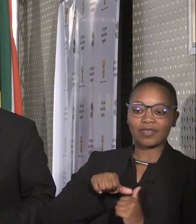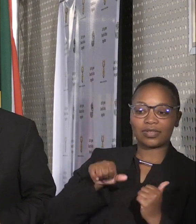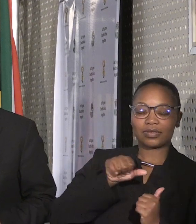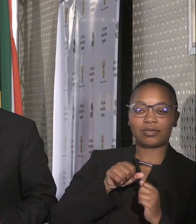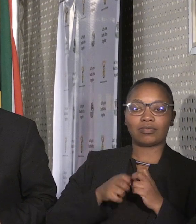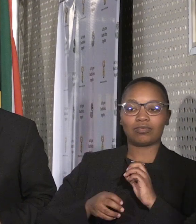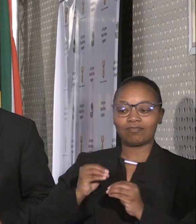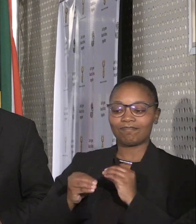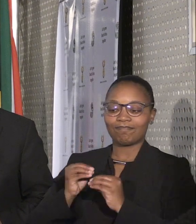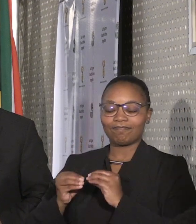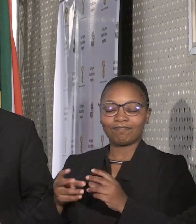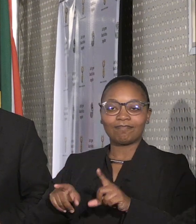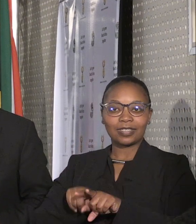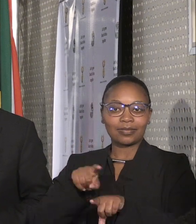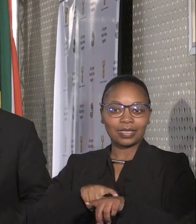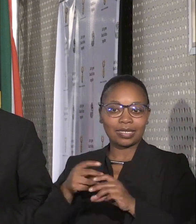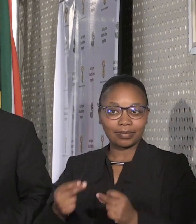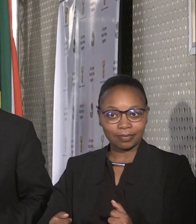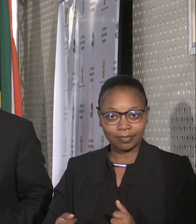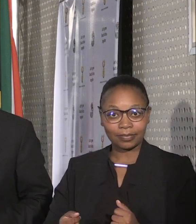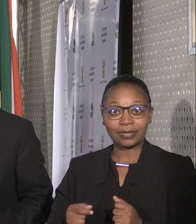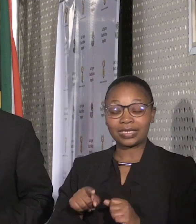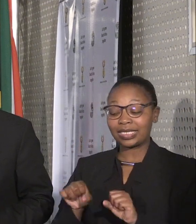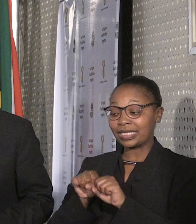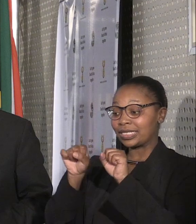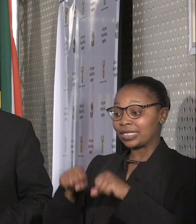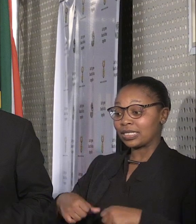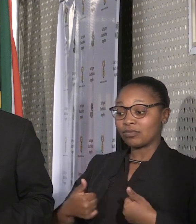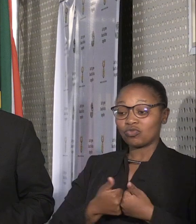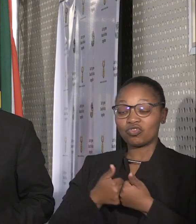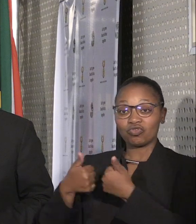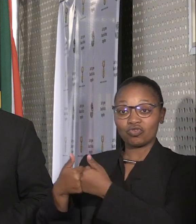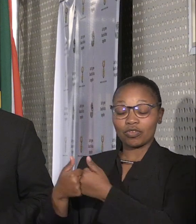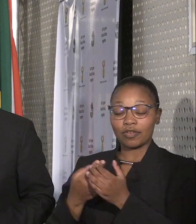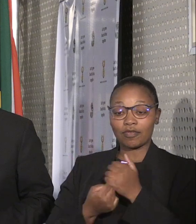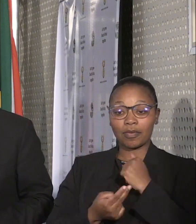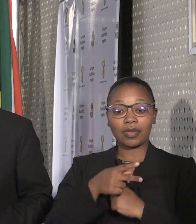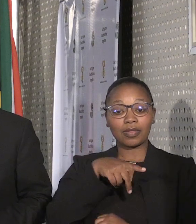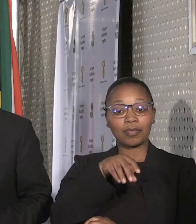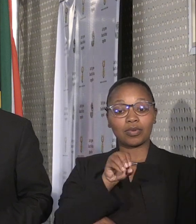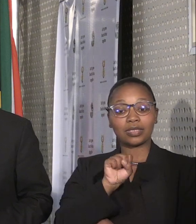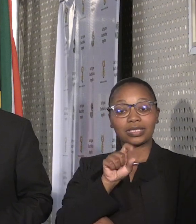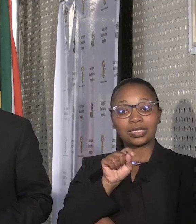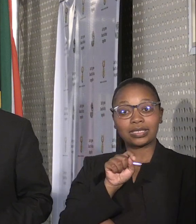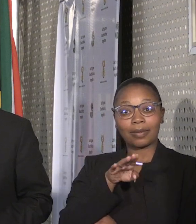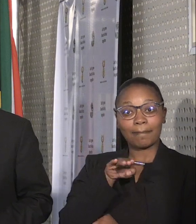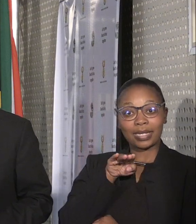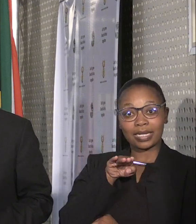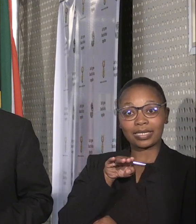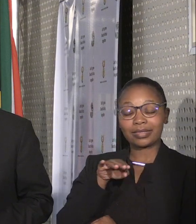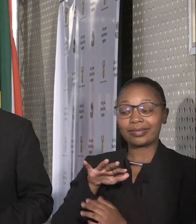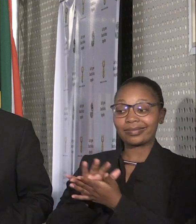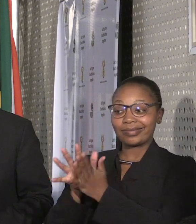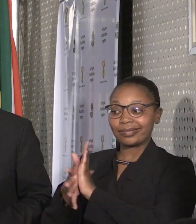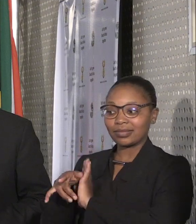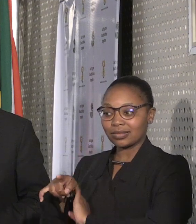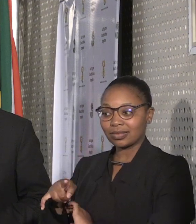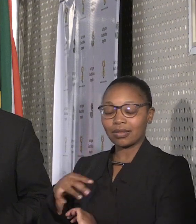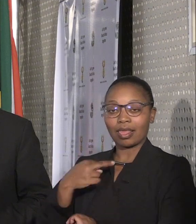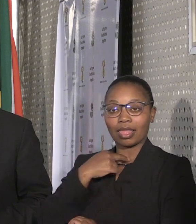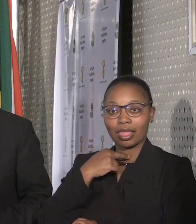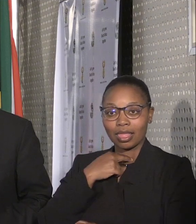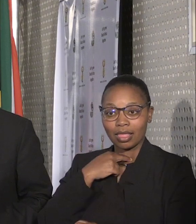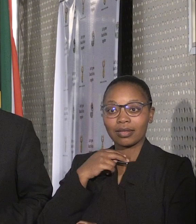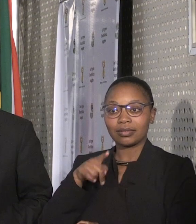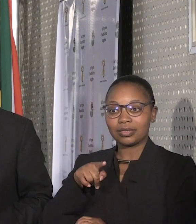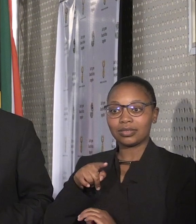functionality. The systems challenges that affected Postbank unfortunately impacted the availability of the